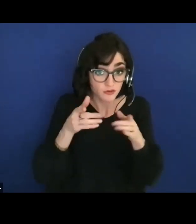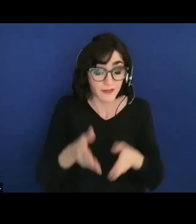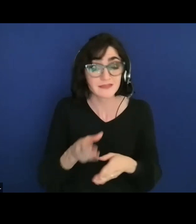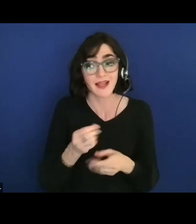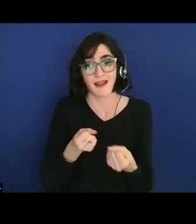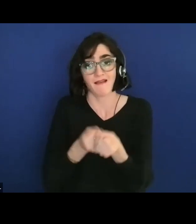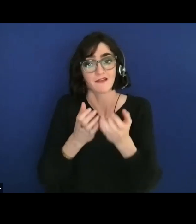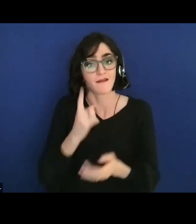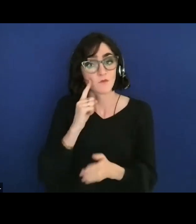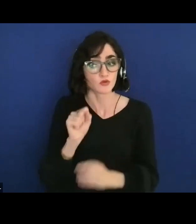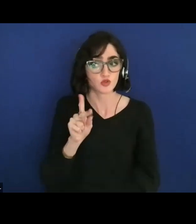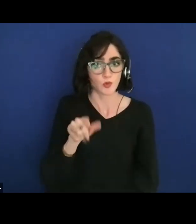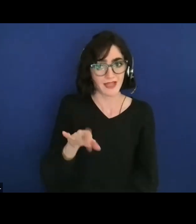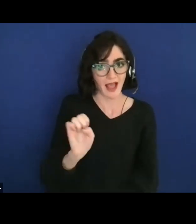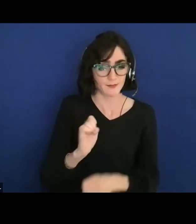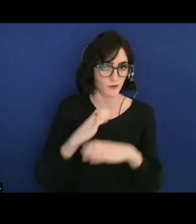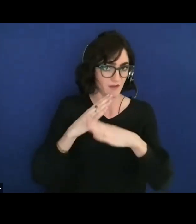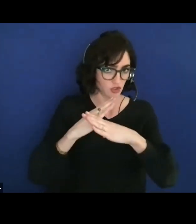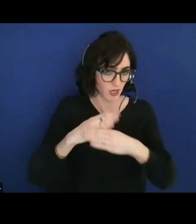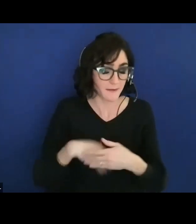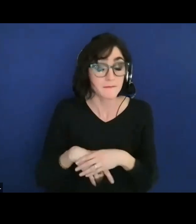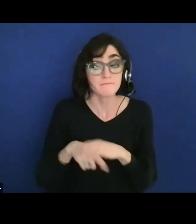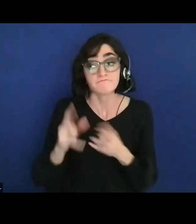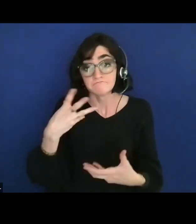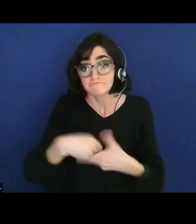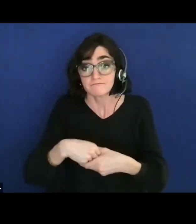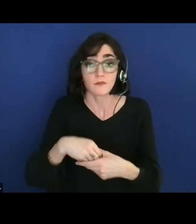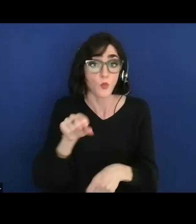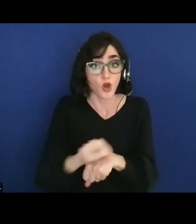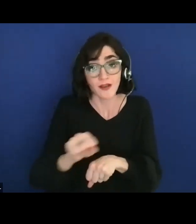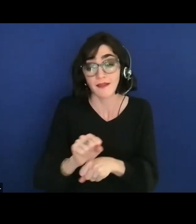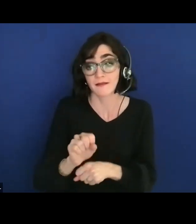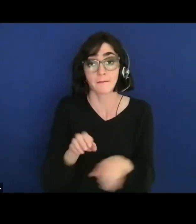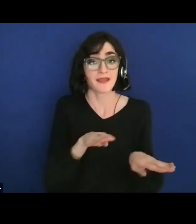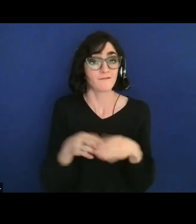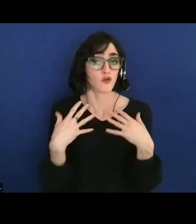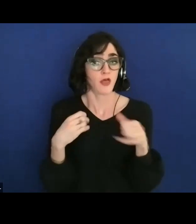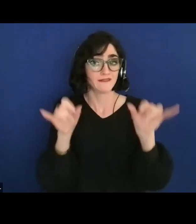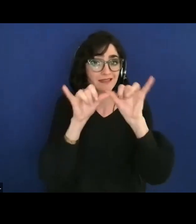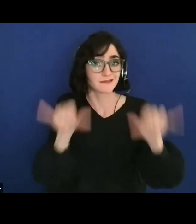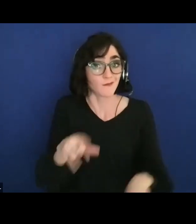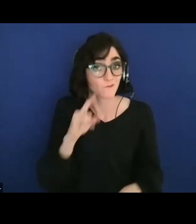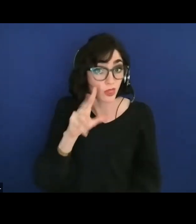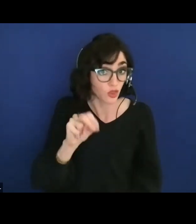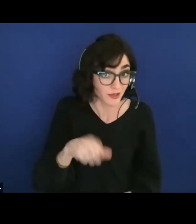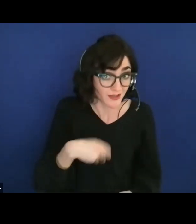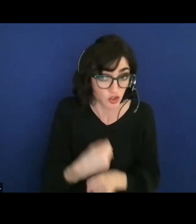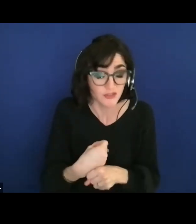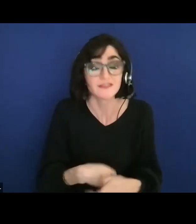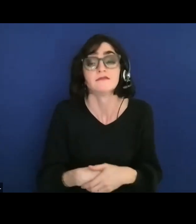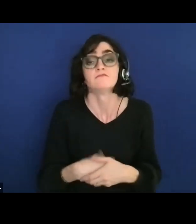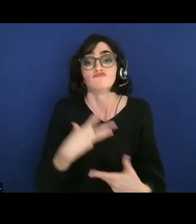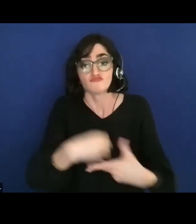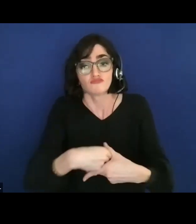suicide prevention. She spent 30 years in the behavioral health system as a patient engaging in